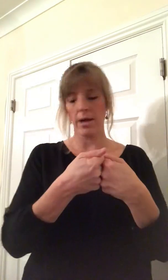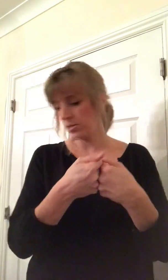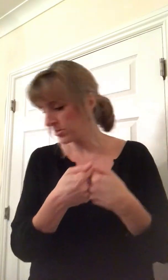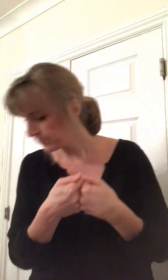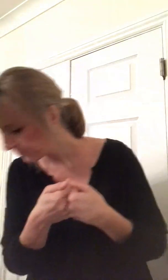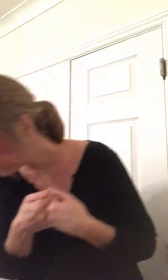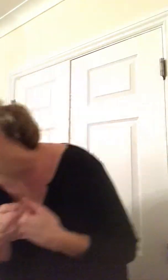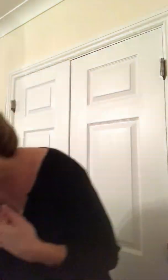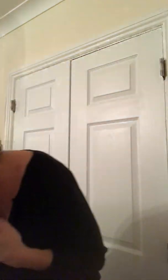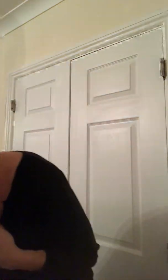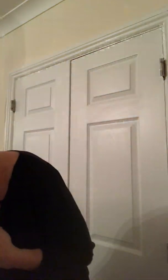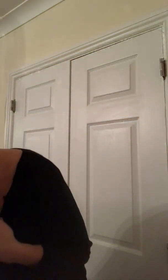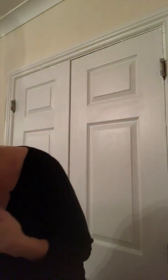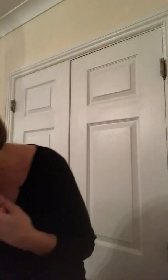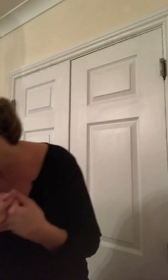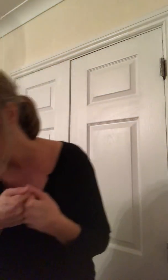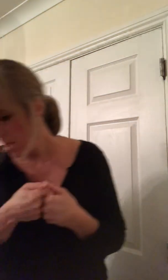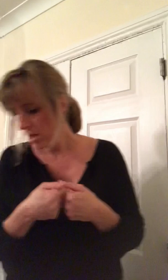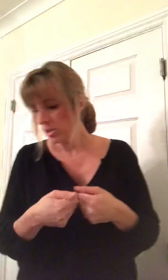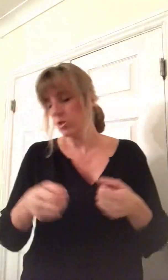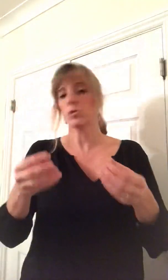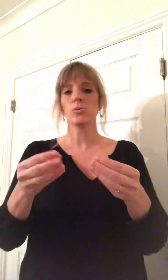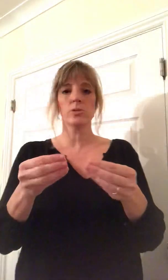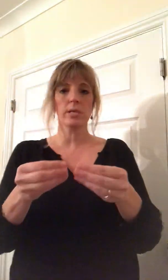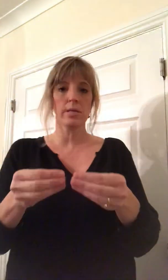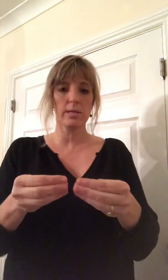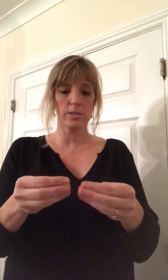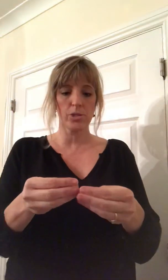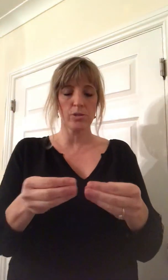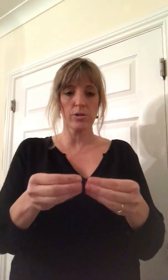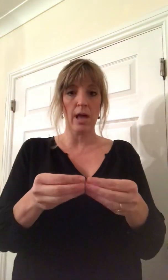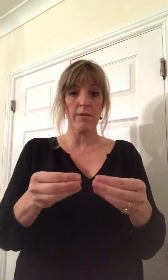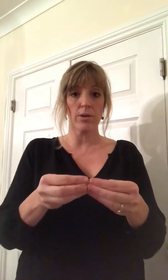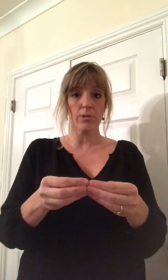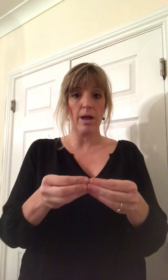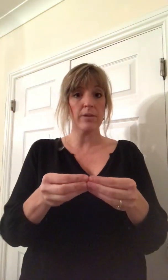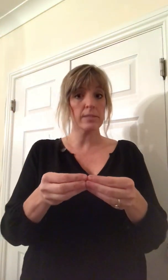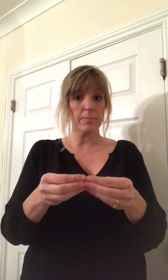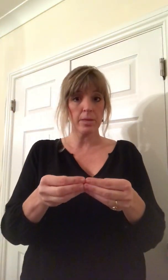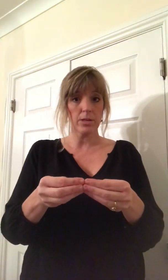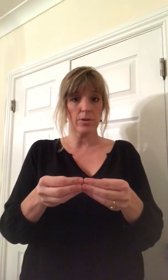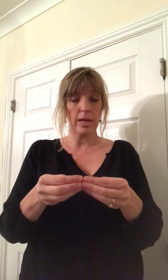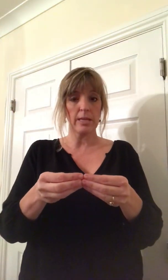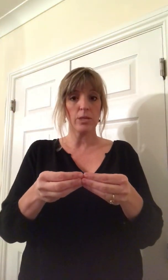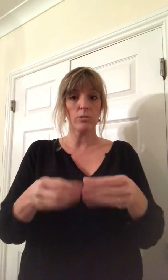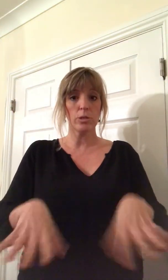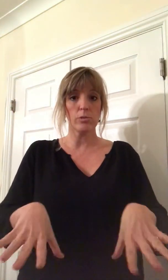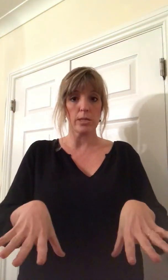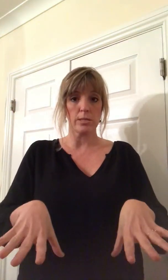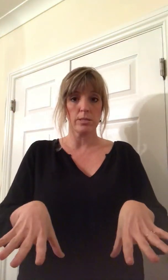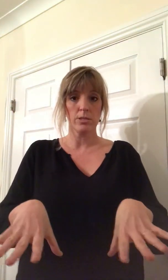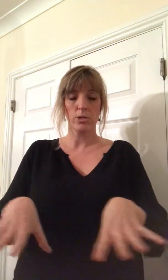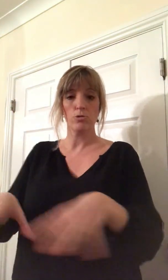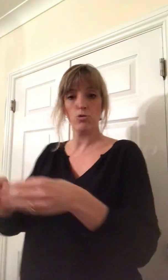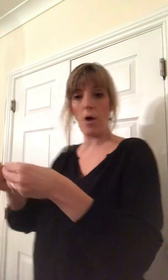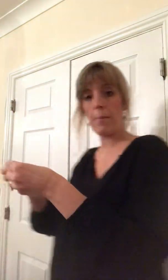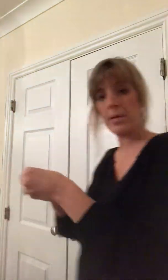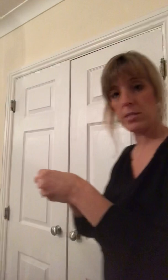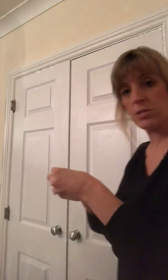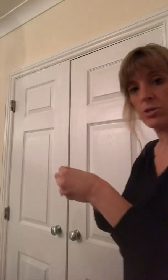crash or crash. Lose is you're having something in your hand and you lose it. You drop it